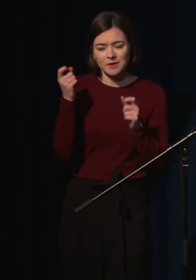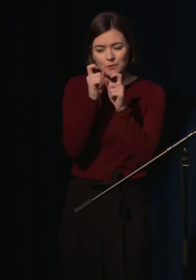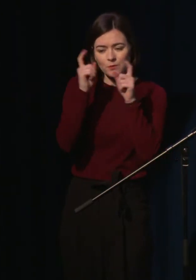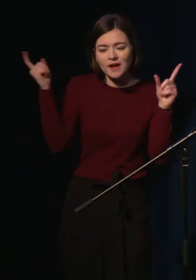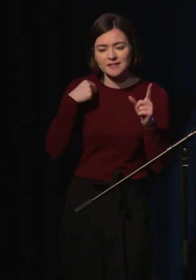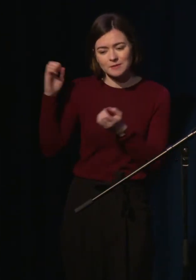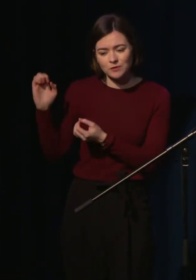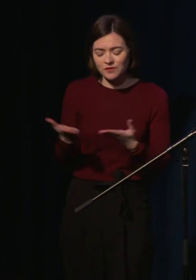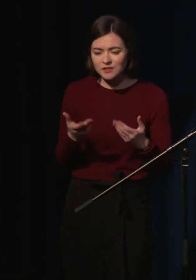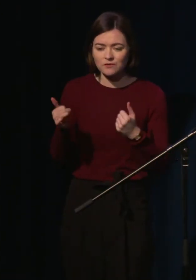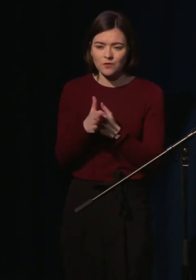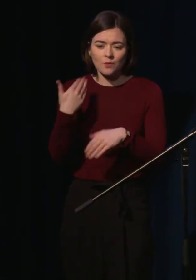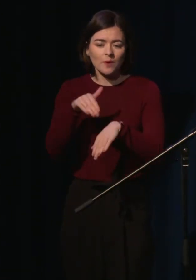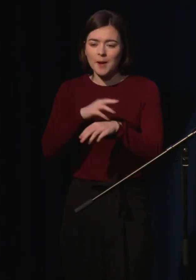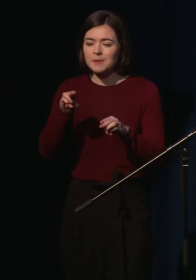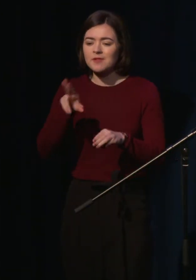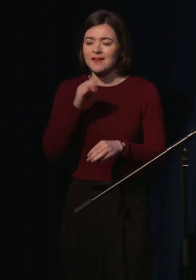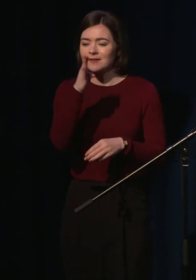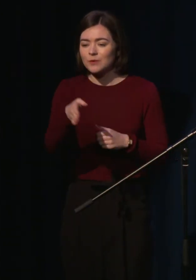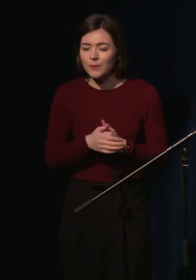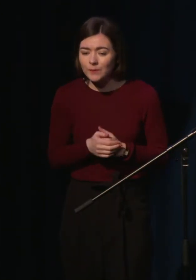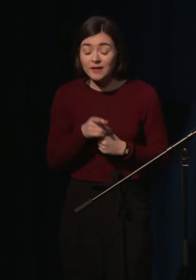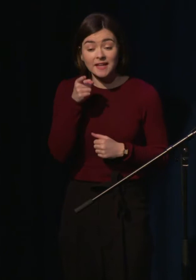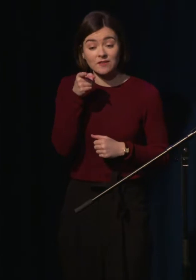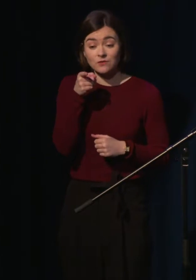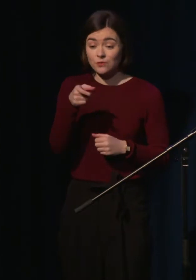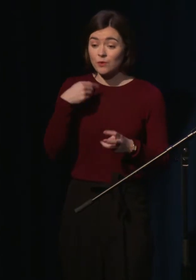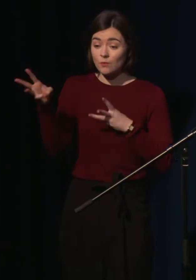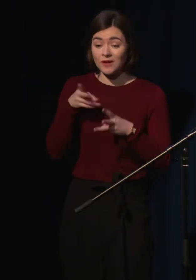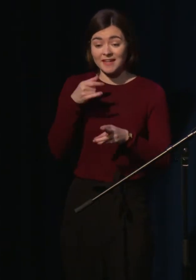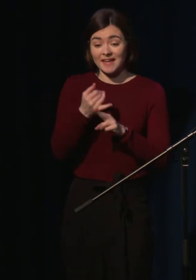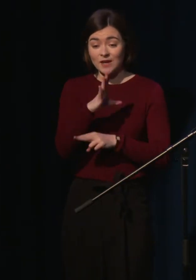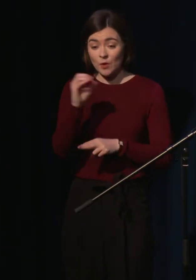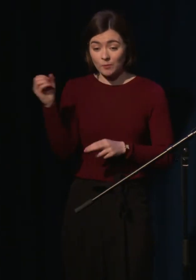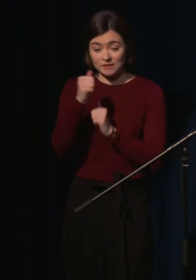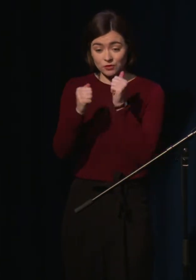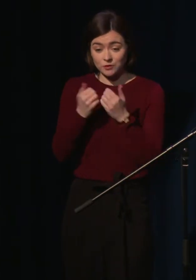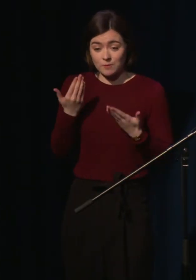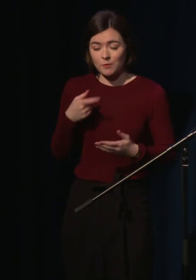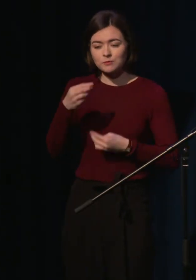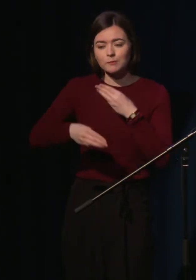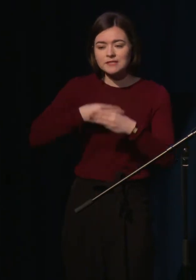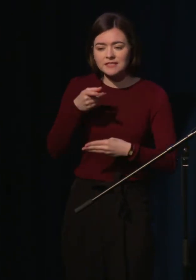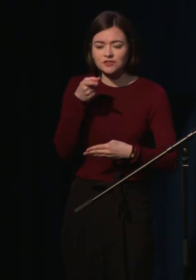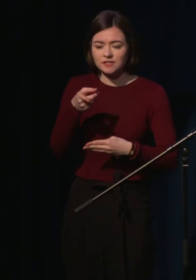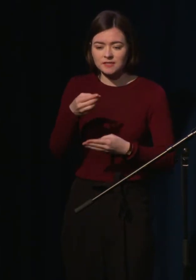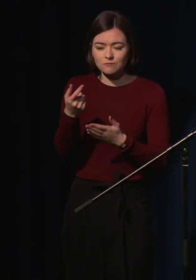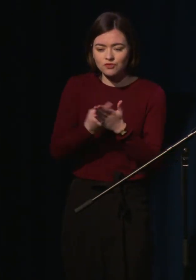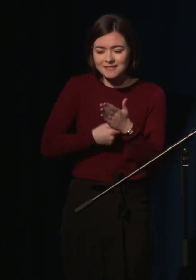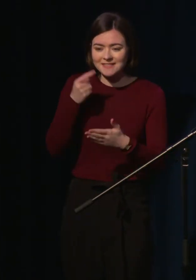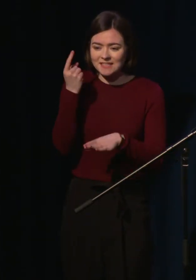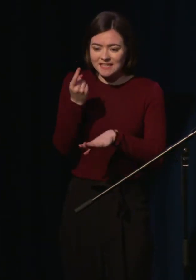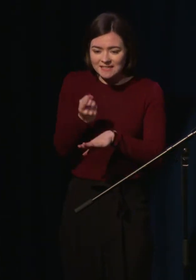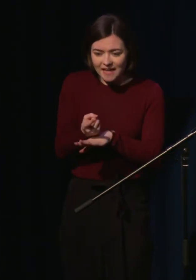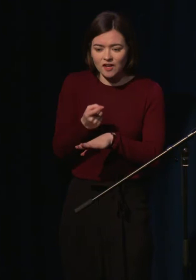provision in terms of where people can go. If you are working within a company structure where procedures and processes are in place,